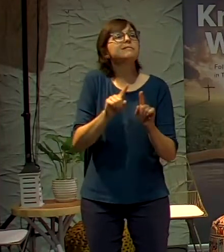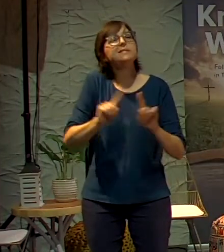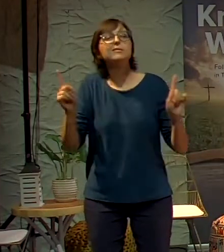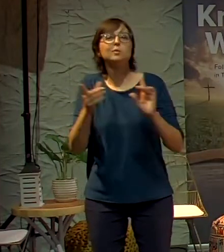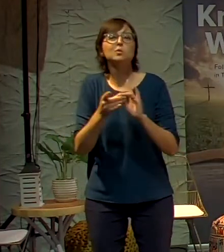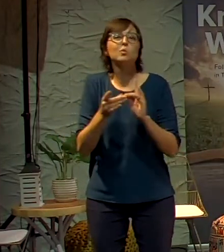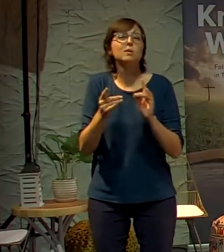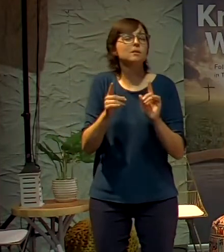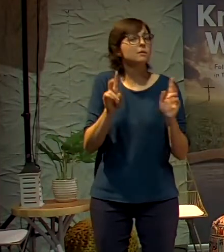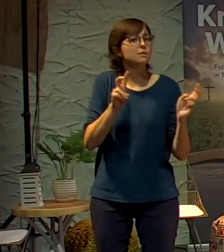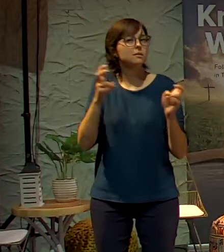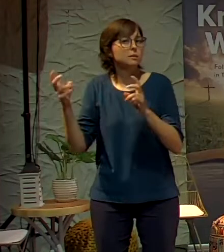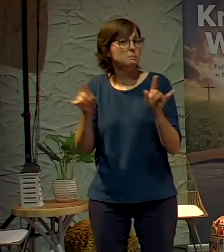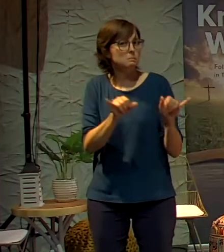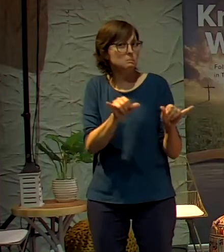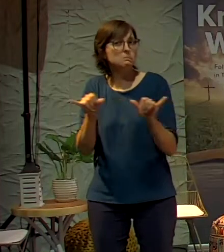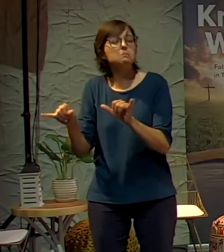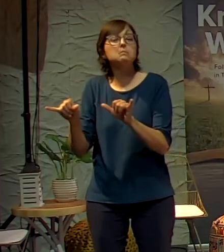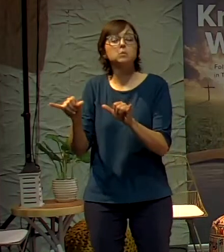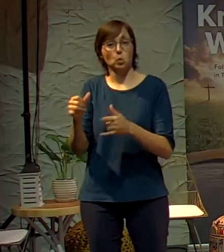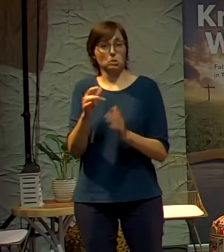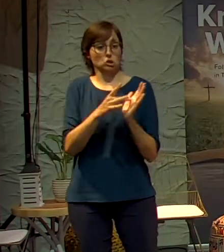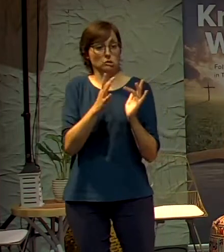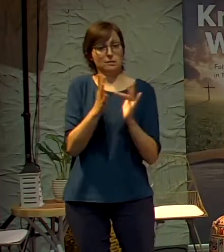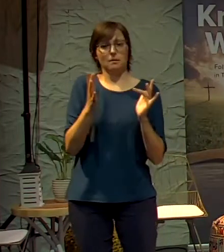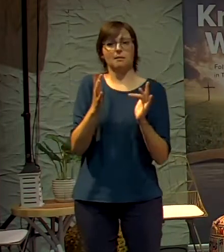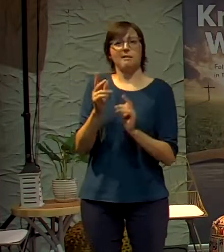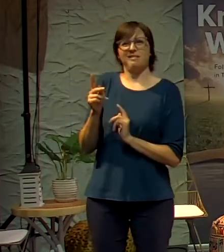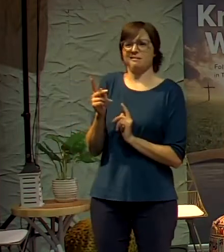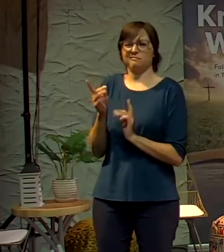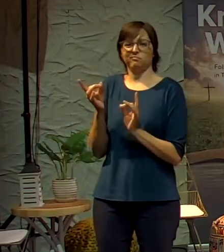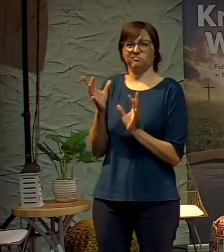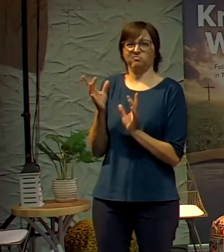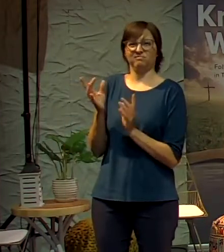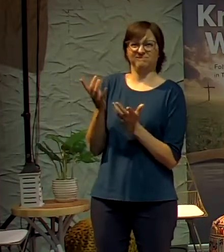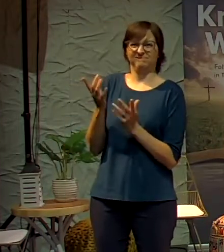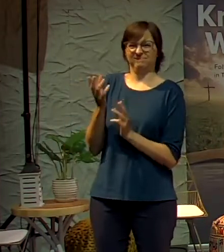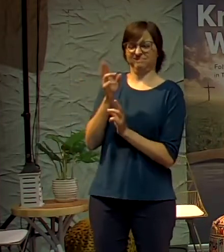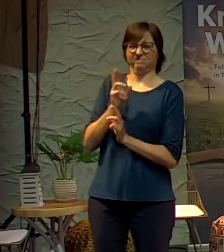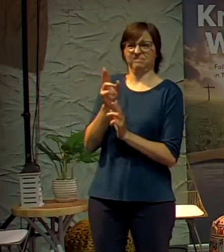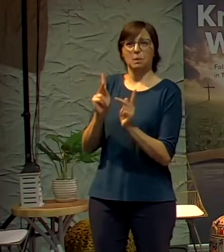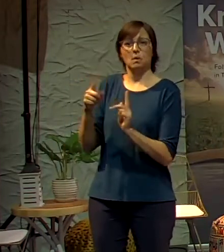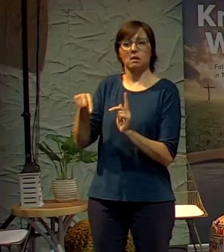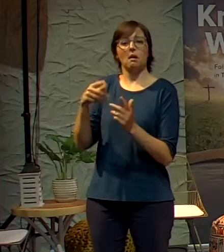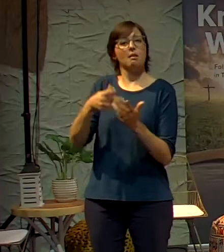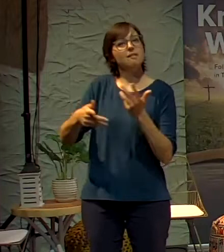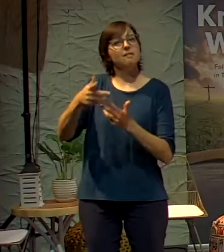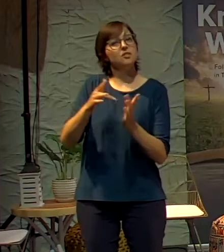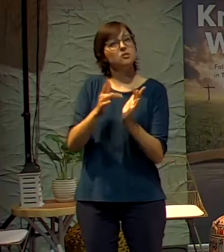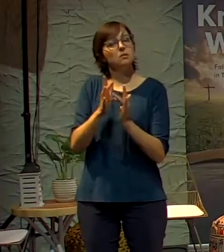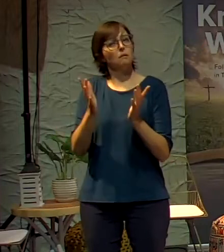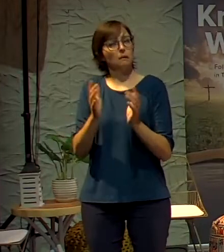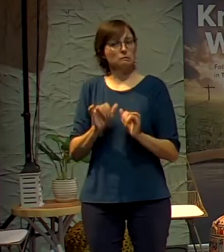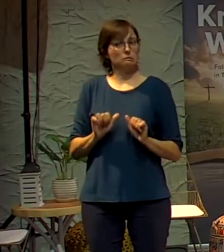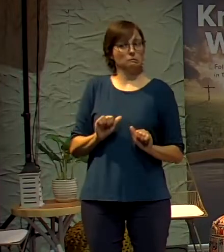There was a bunch of disreputable characters hanging around Jesus. That made them very, very, very different from any other teacher. All the other teachers